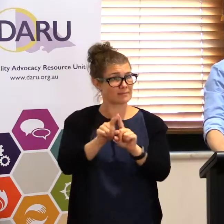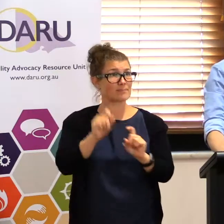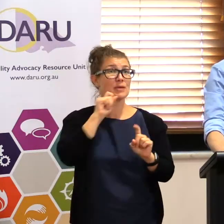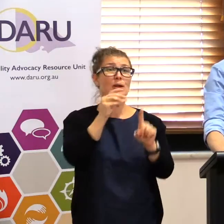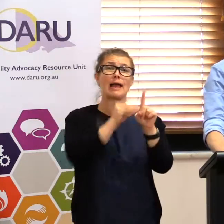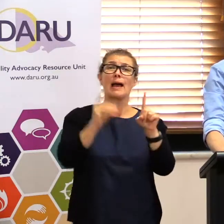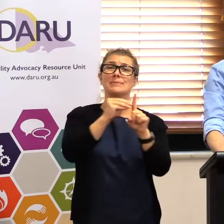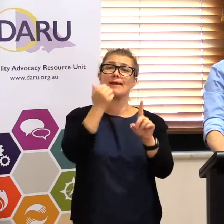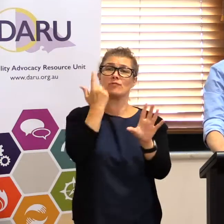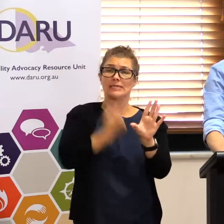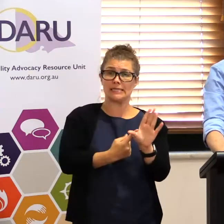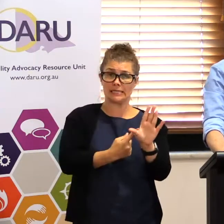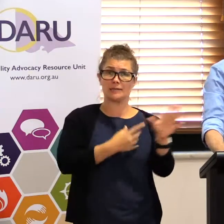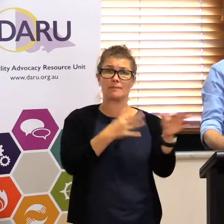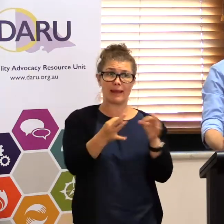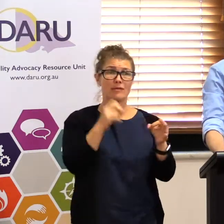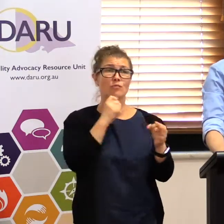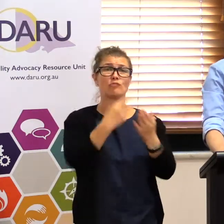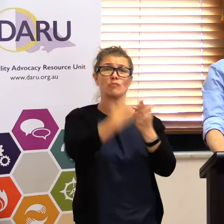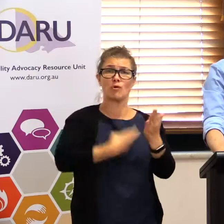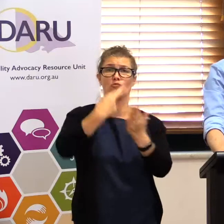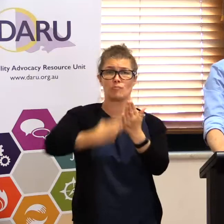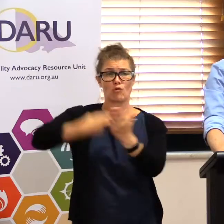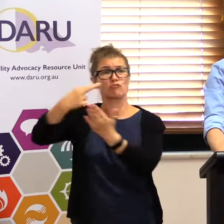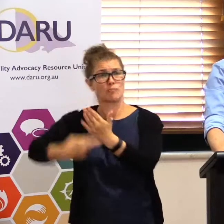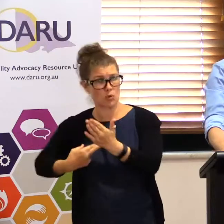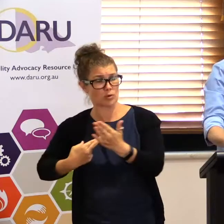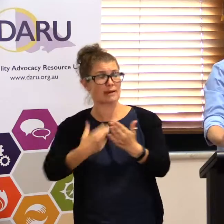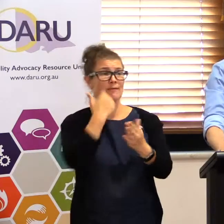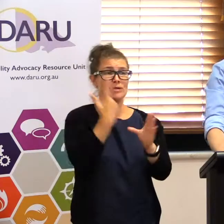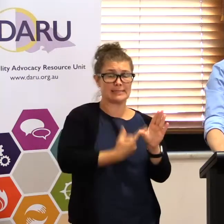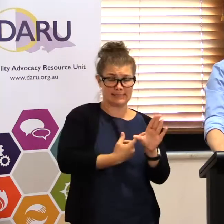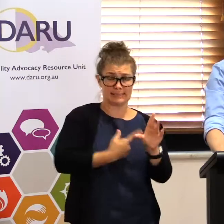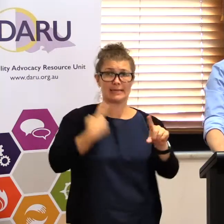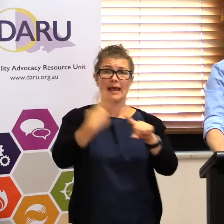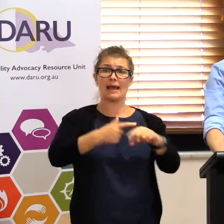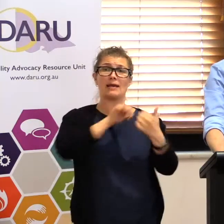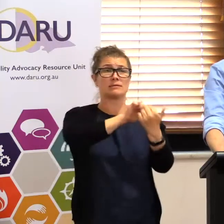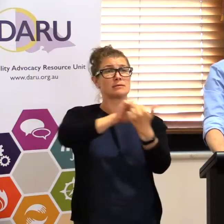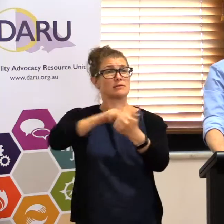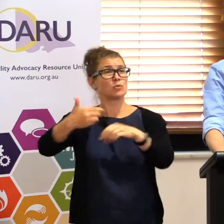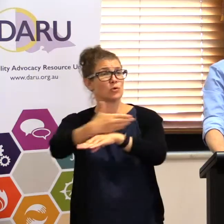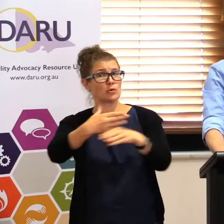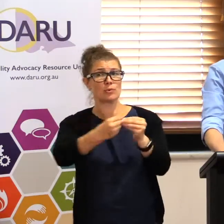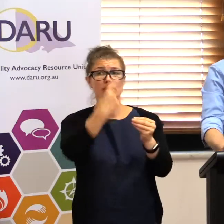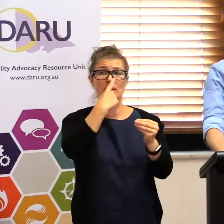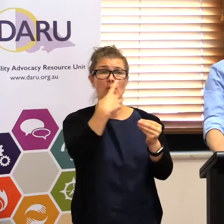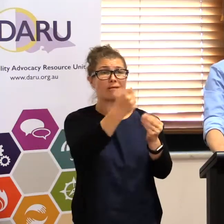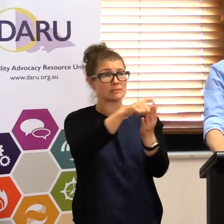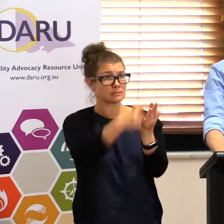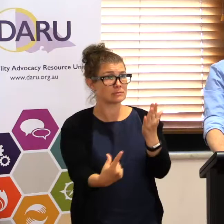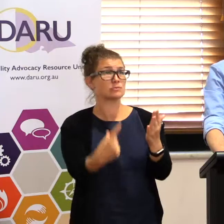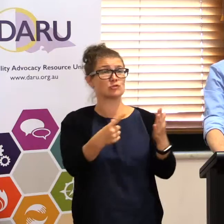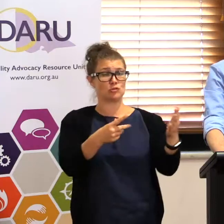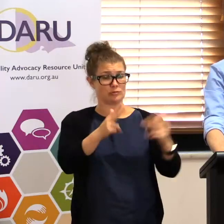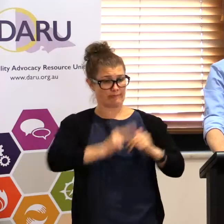plan annually. We're going to be reporting on it in our department's annual report, and we've been working with people with disability to make the